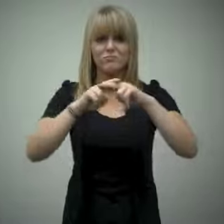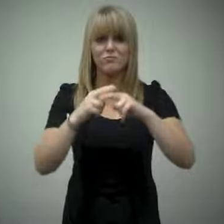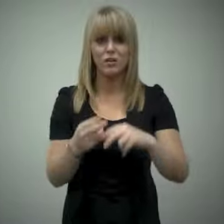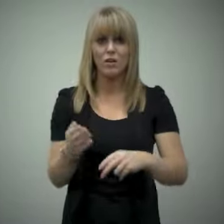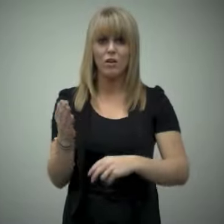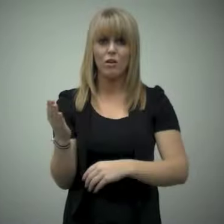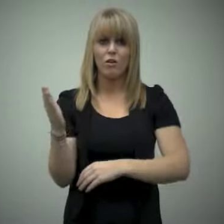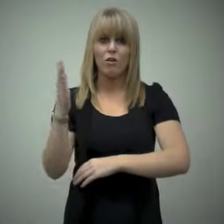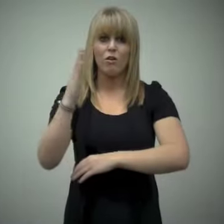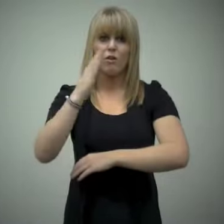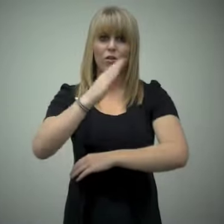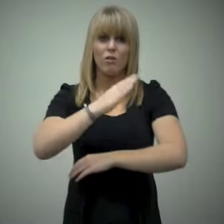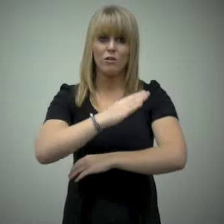Insufficient water intake.